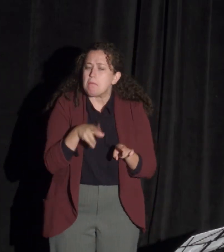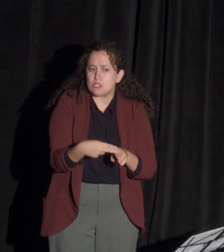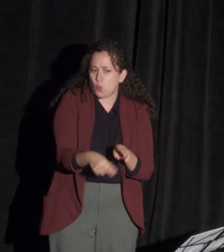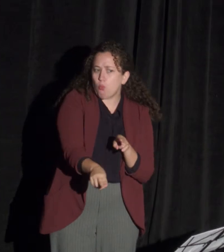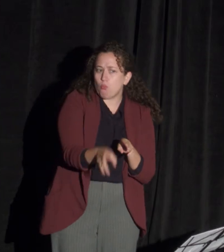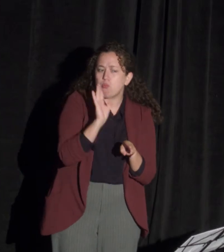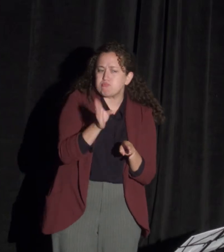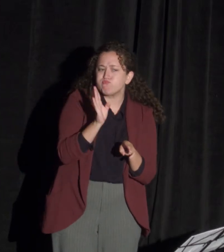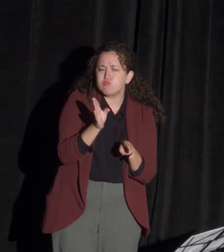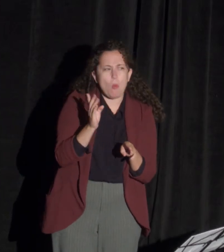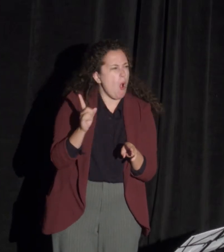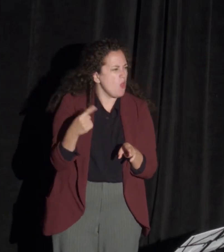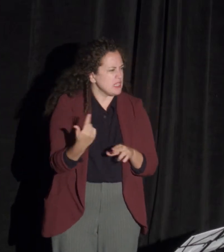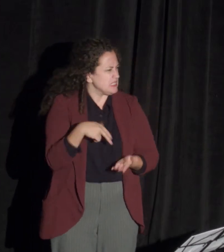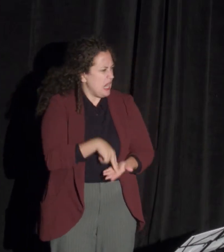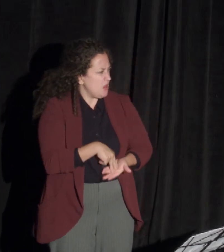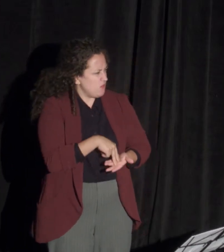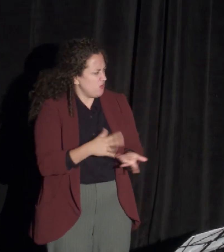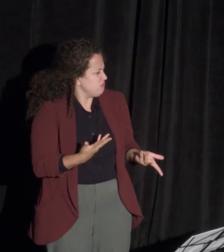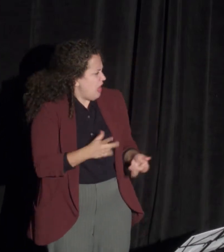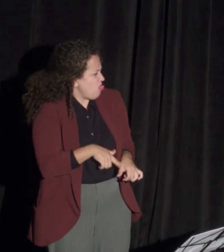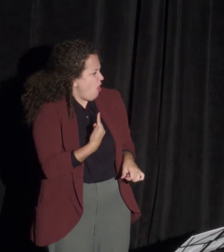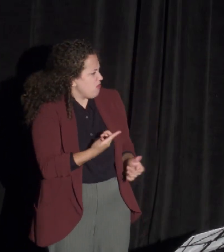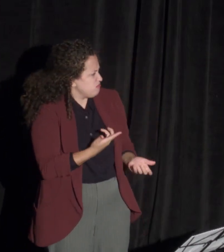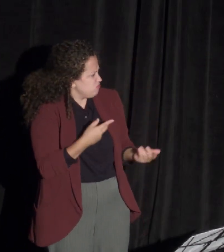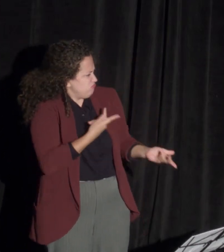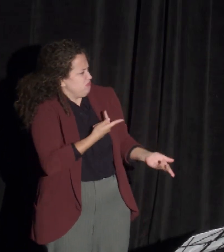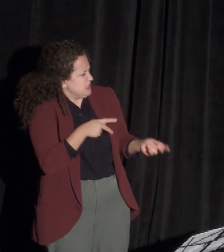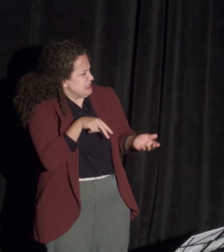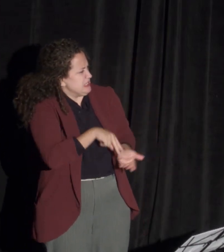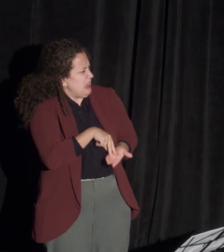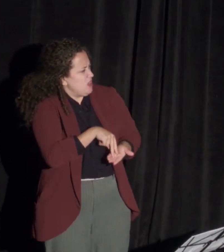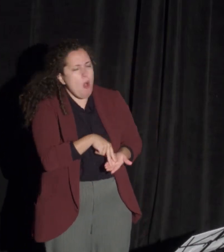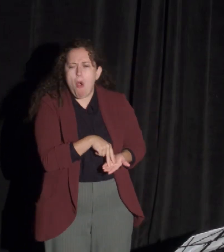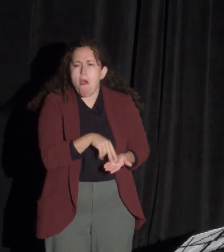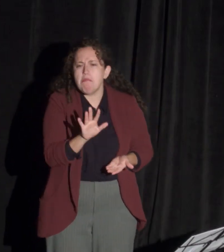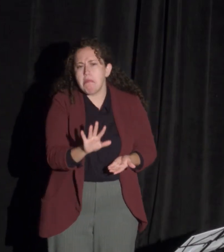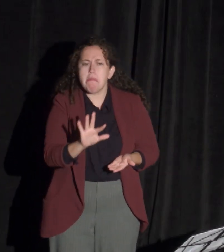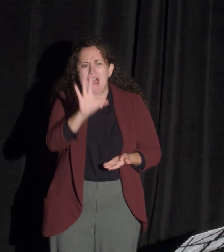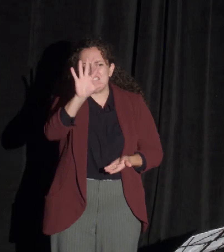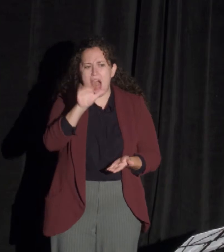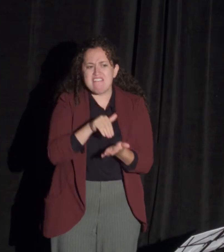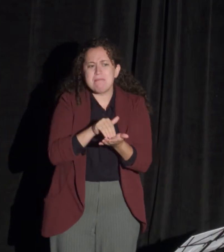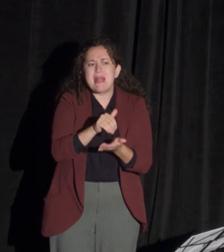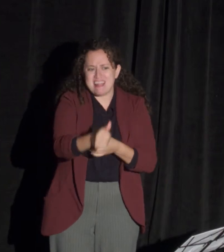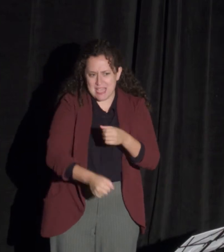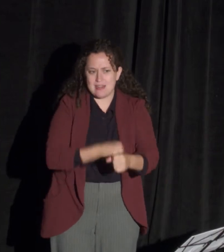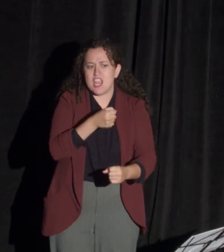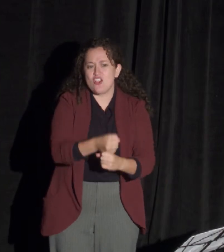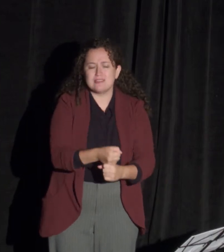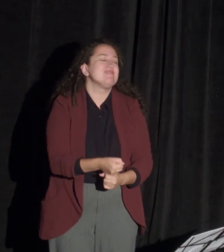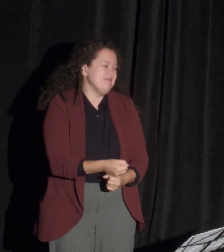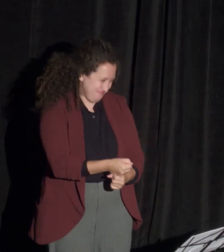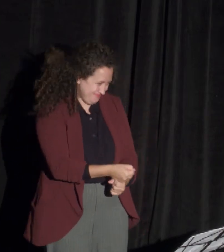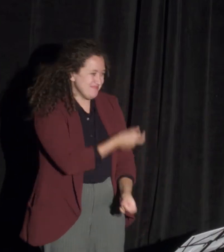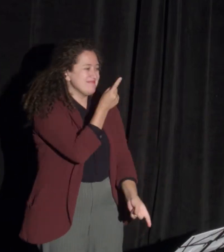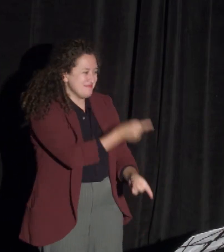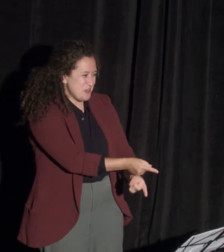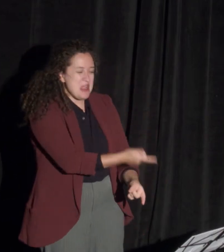going to stand up here for, I don't know, how long? About 5 million years. That's right. So we're going to keep the show down to